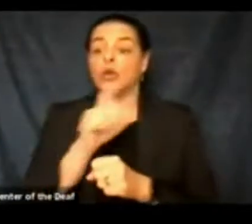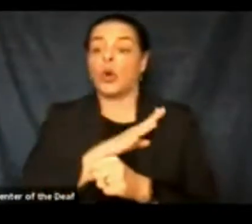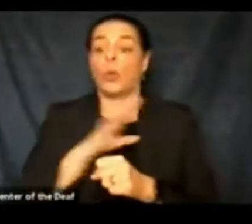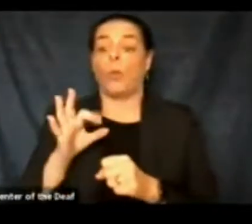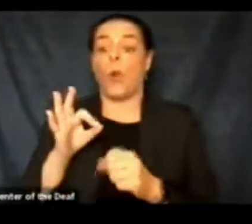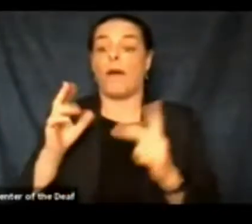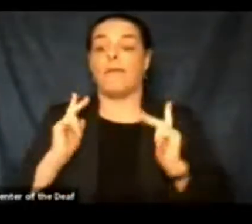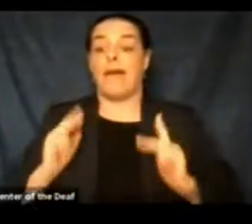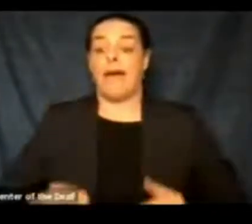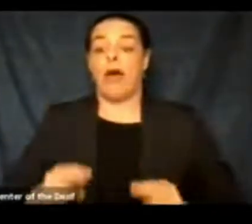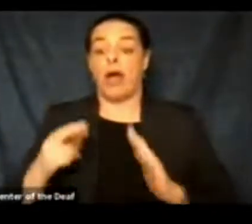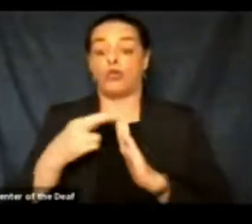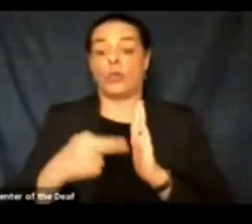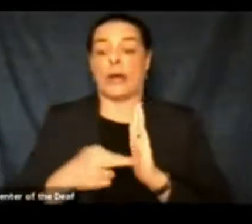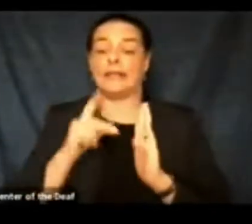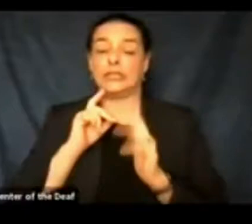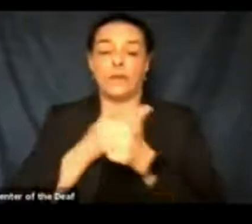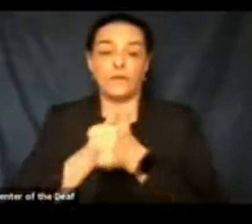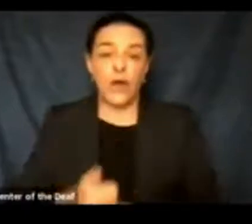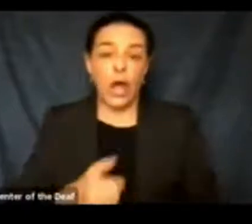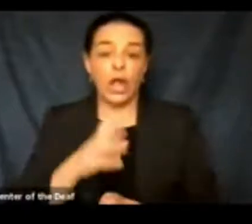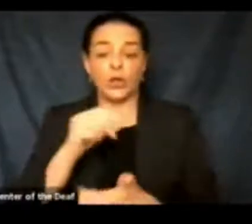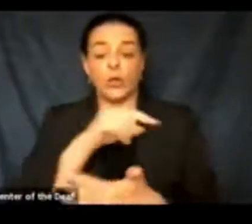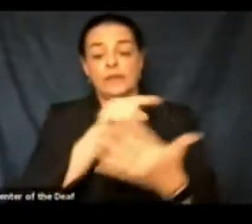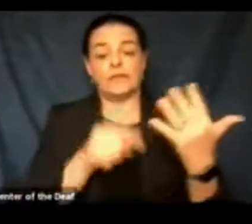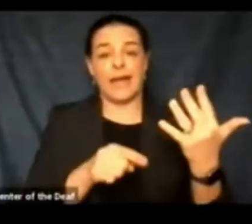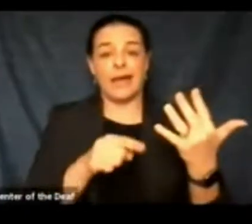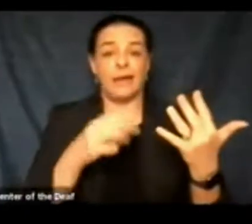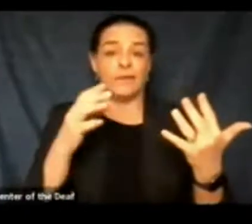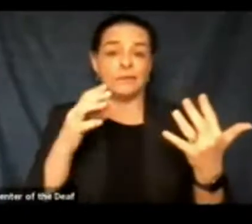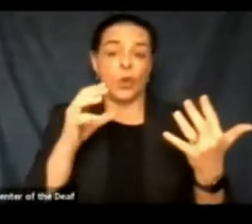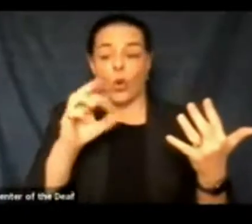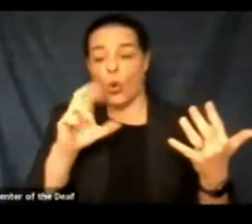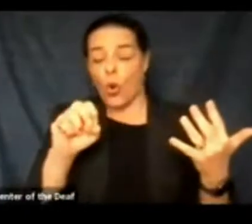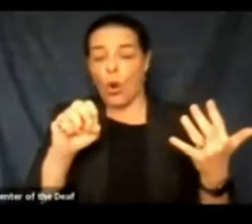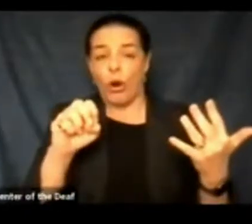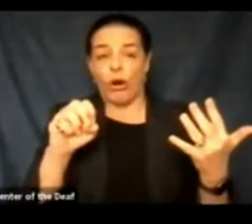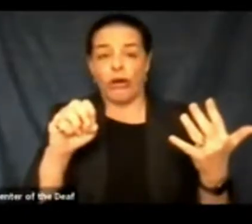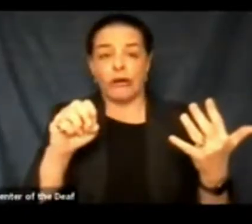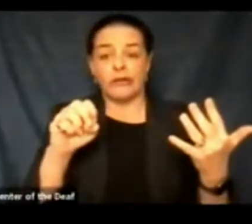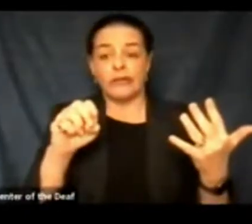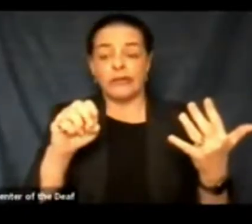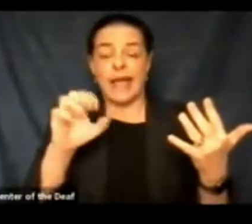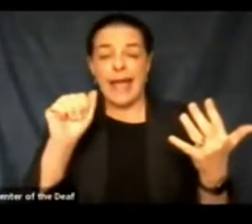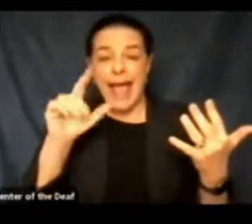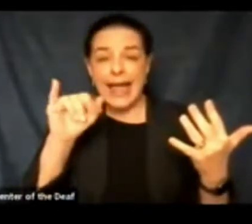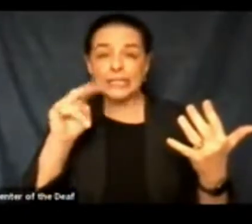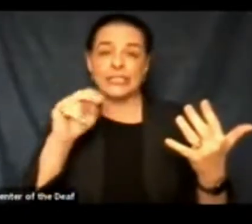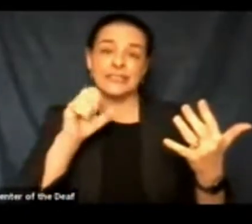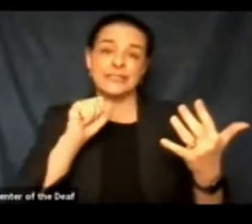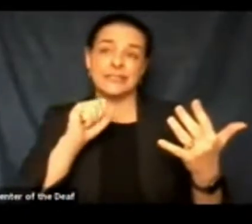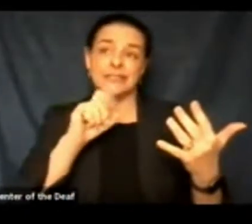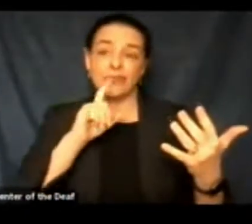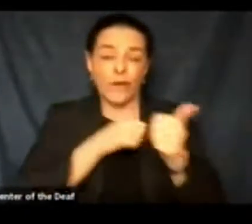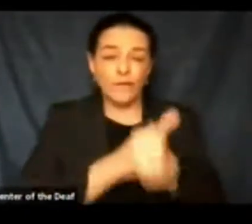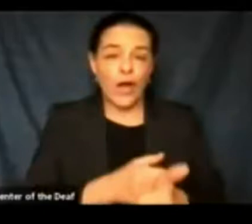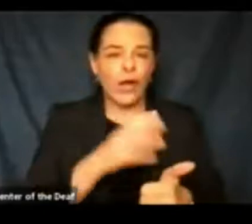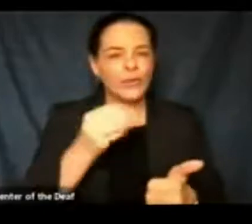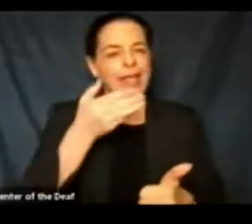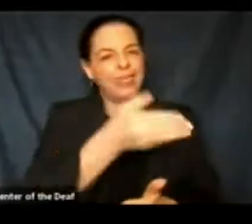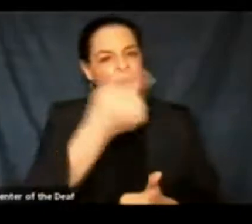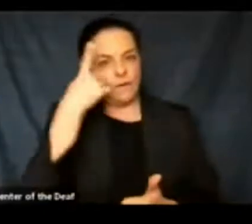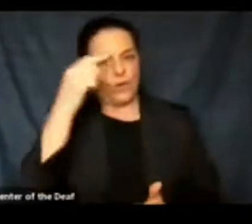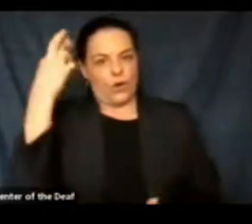core actions are followed. And those are there for a reason, and that's to help protect the community. And so we want to make sure